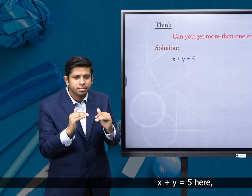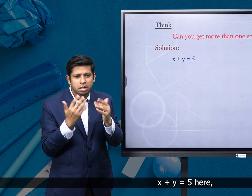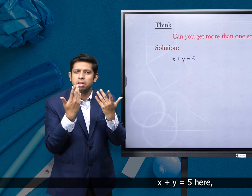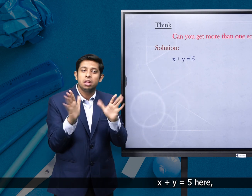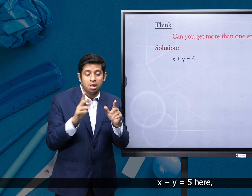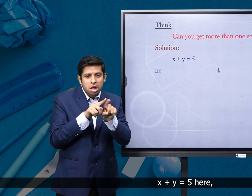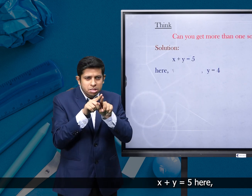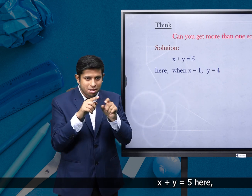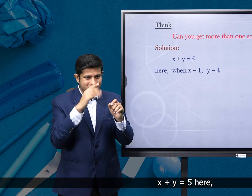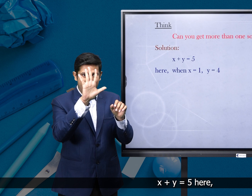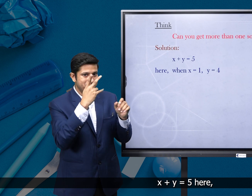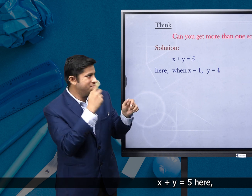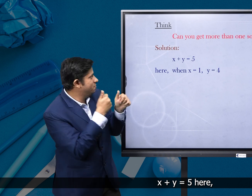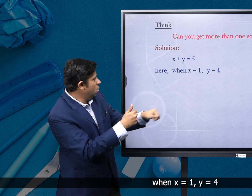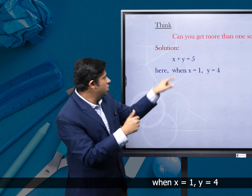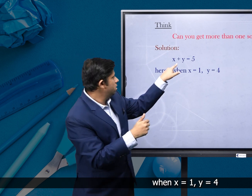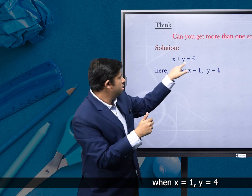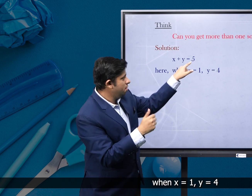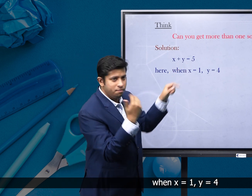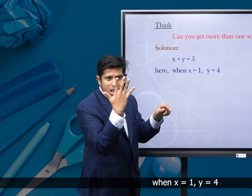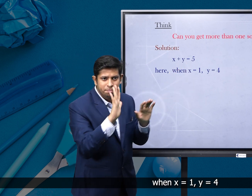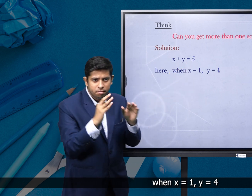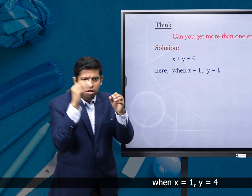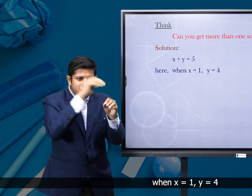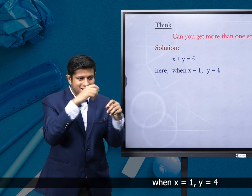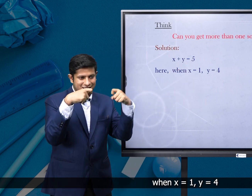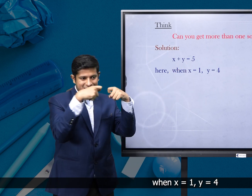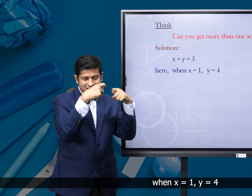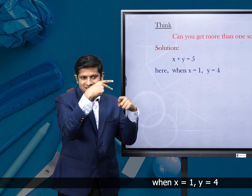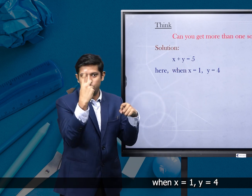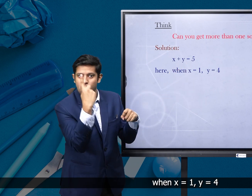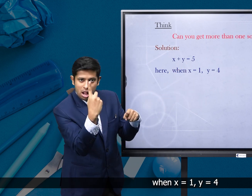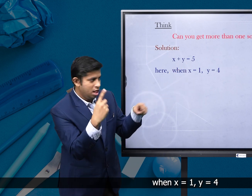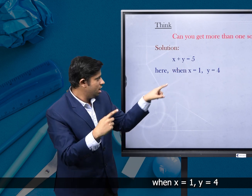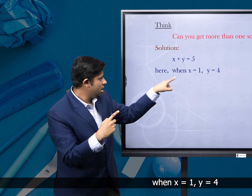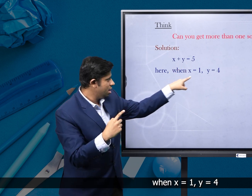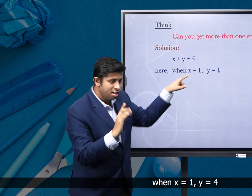5. Here, when x is equal to 1 and y is equal to 4,